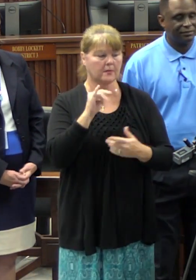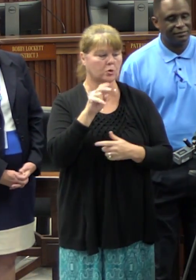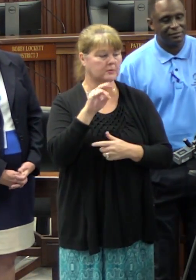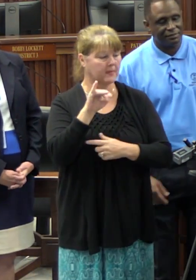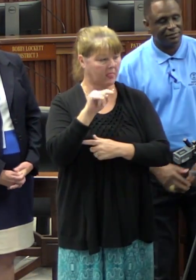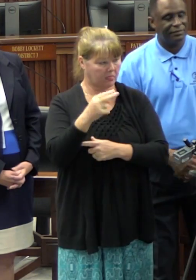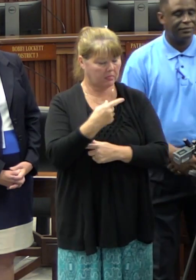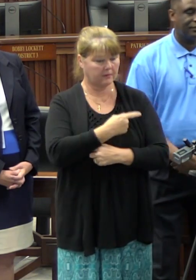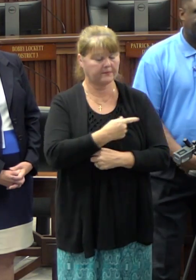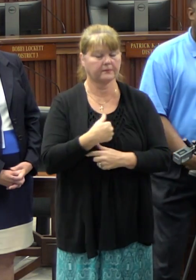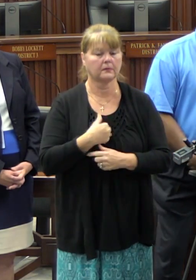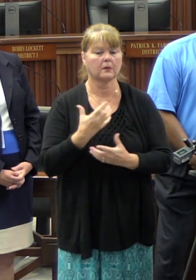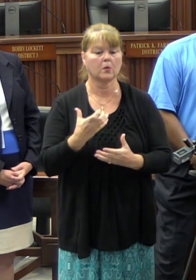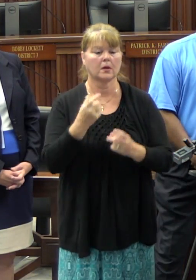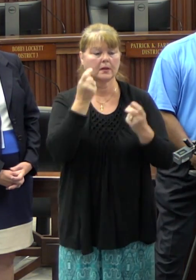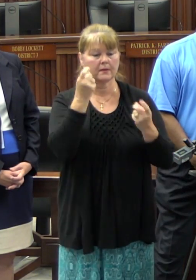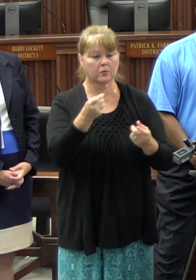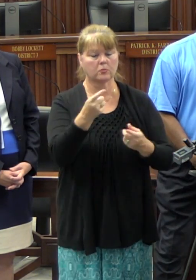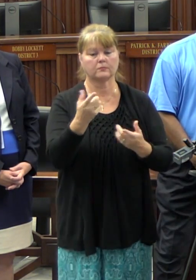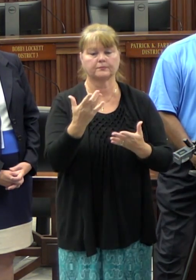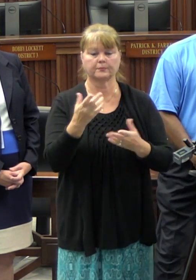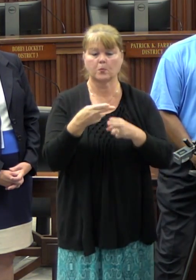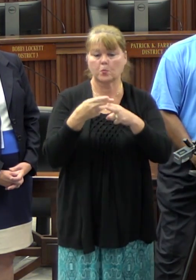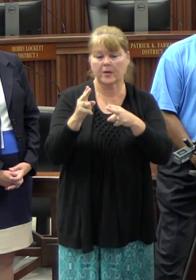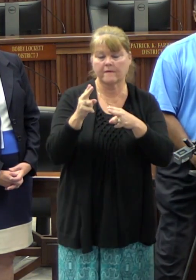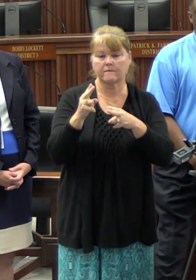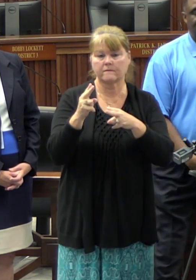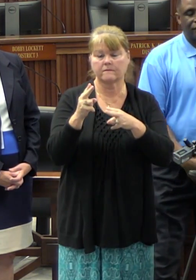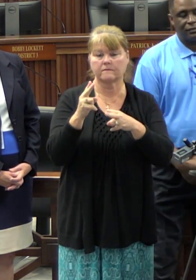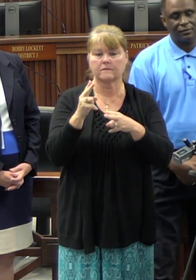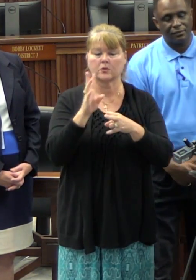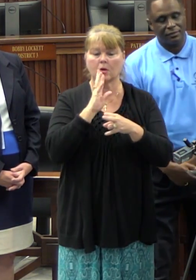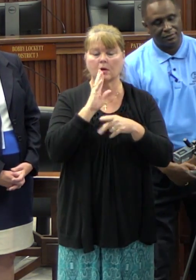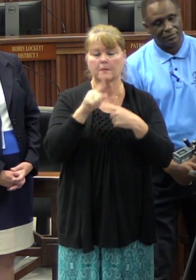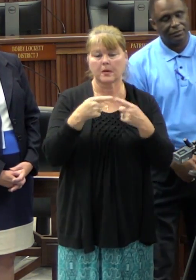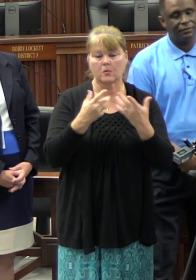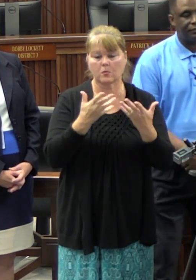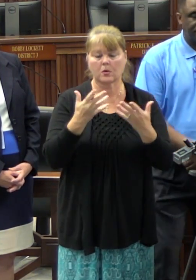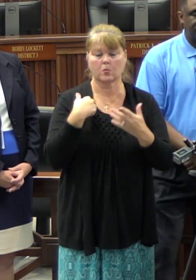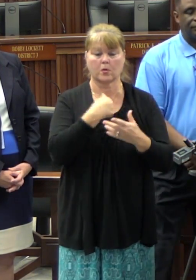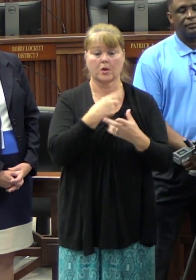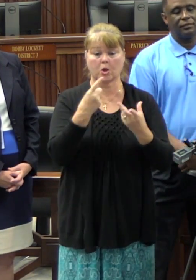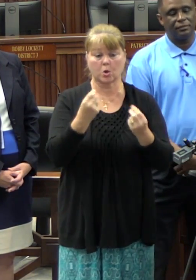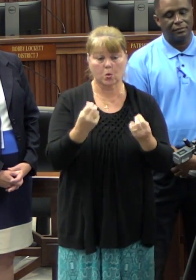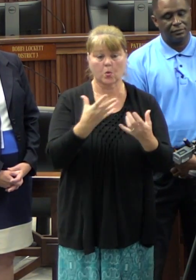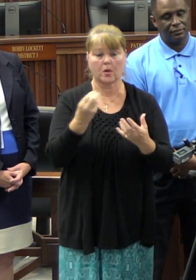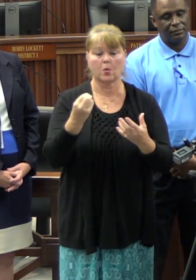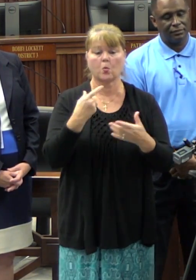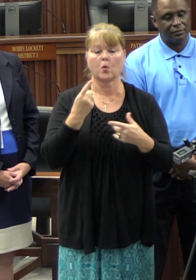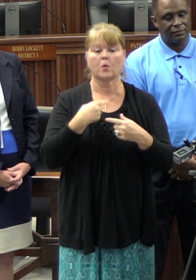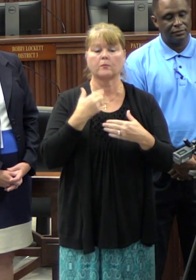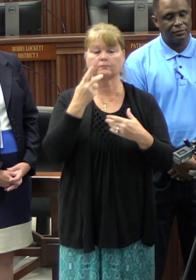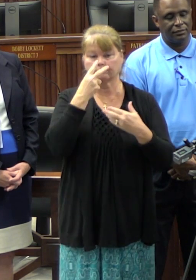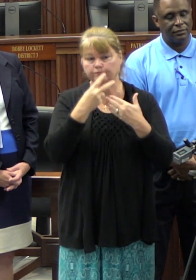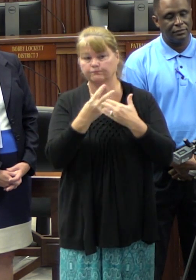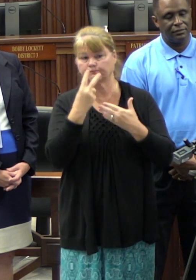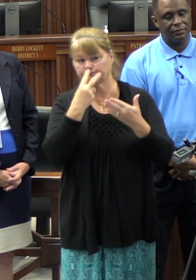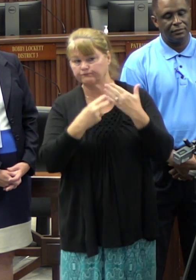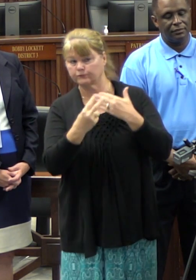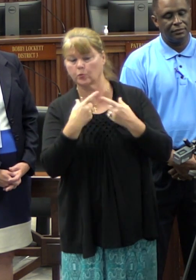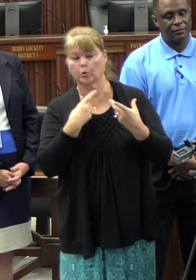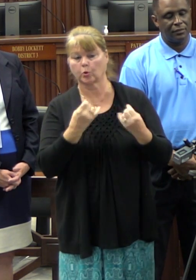Smith. I want to give you kind of a brief overview of what we've done, where we are, and where we're going as far as Chatham County